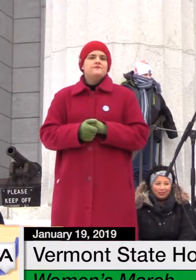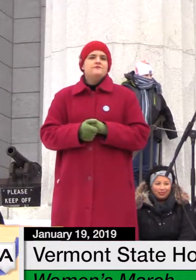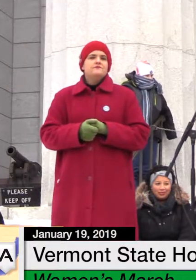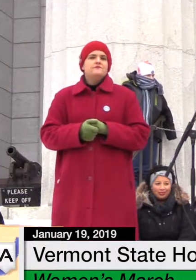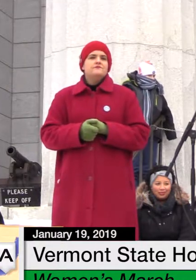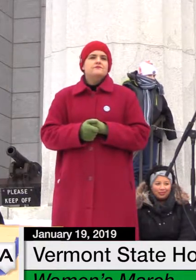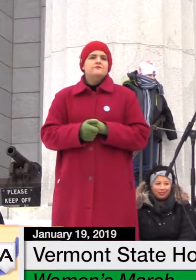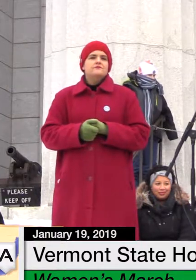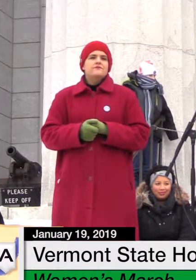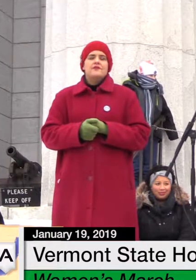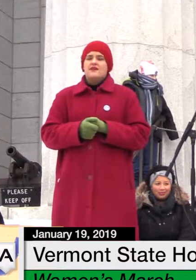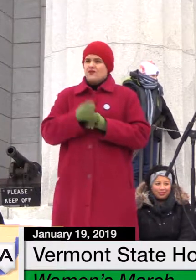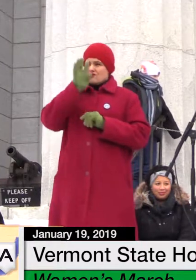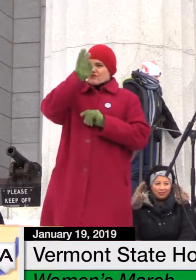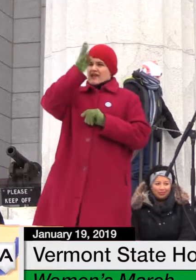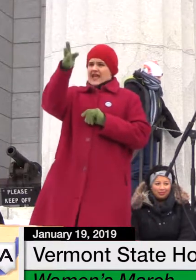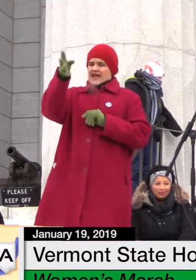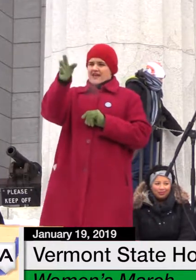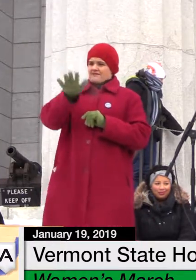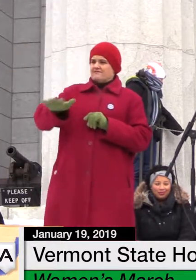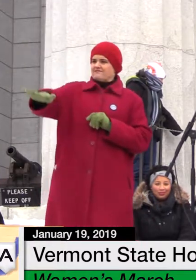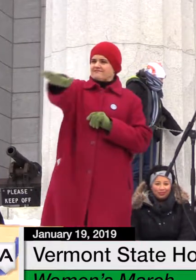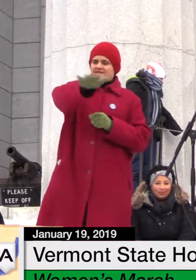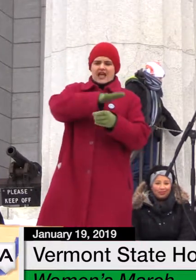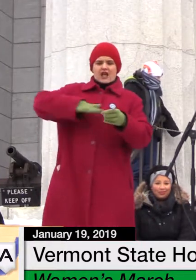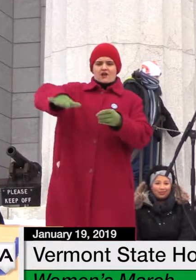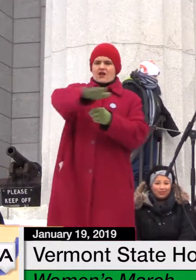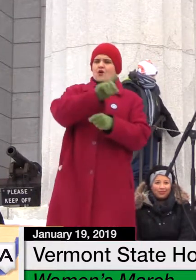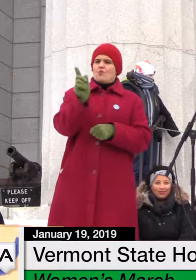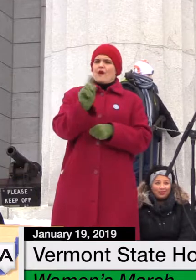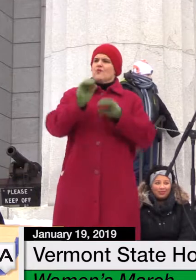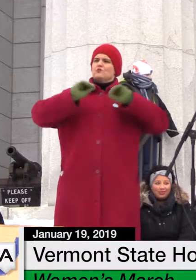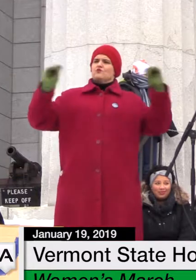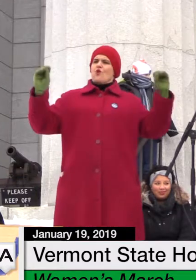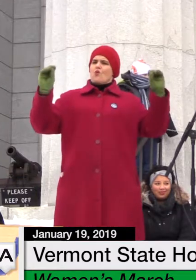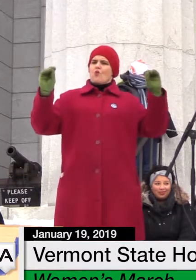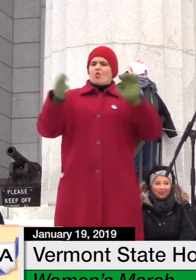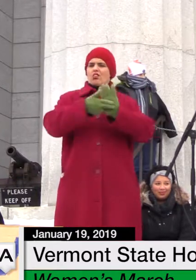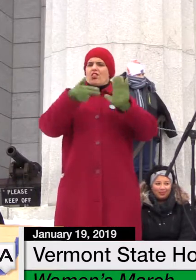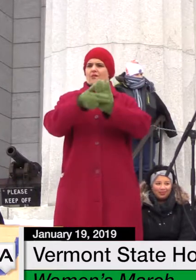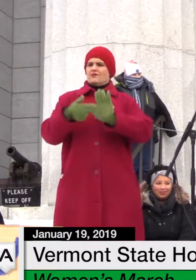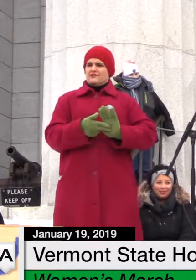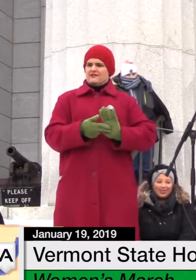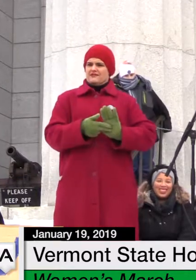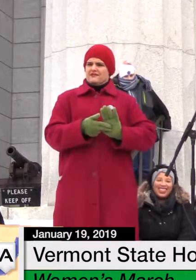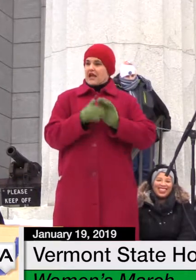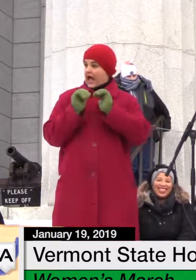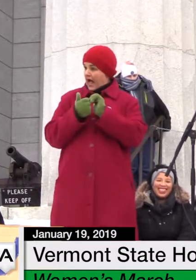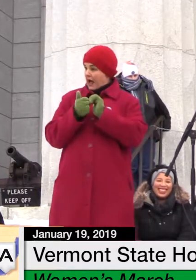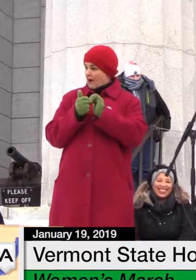own stigma-free zone. How do you do that? I have some ideas.